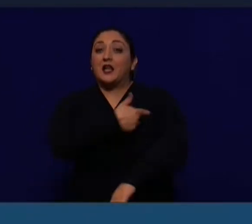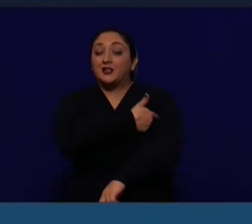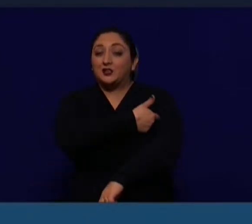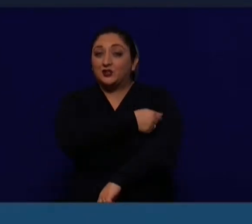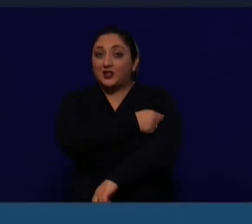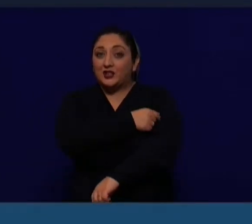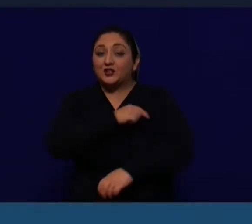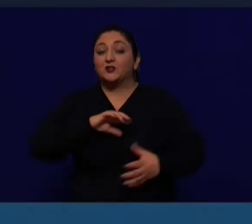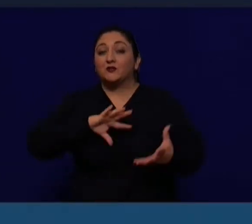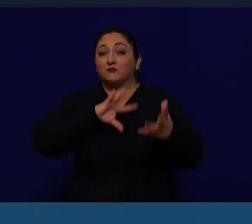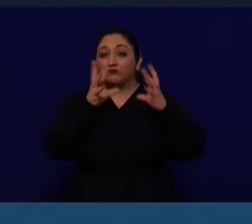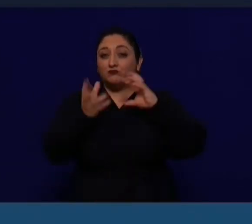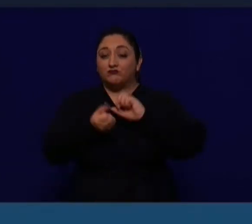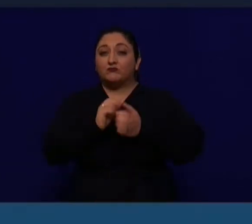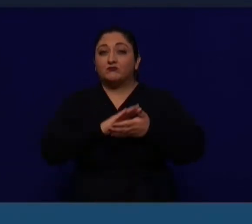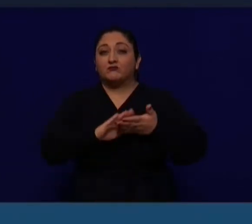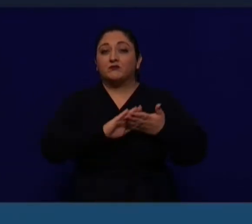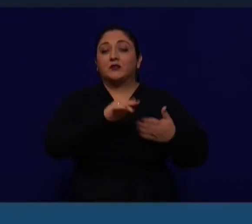been administered is